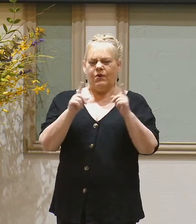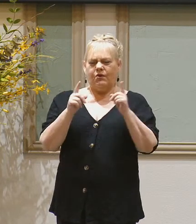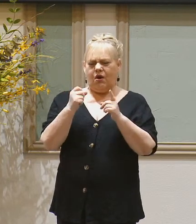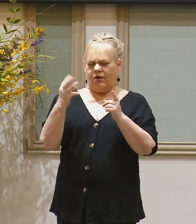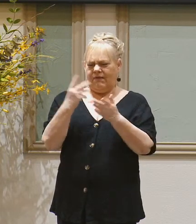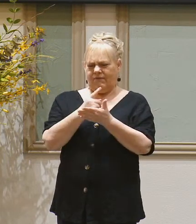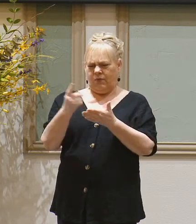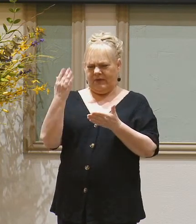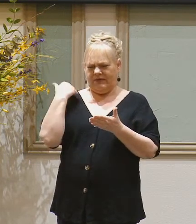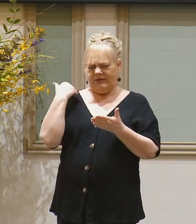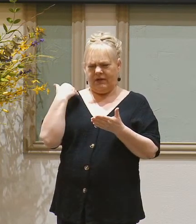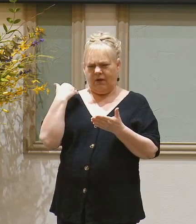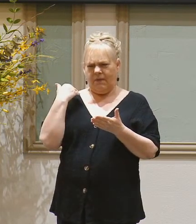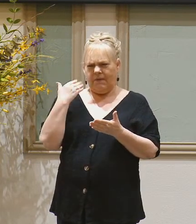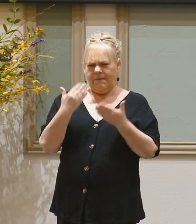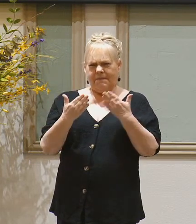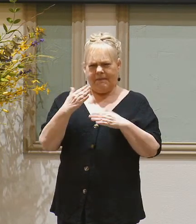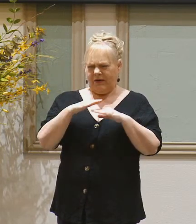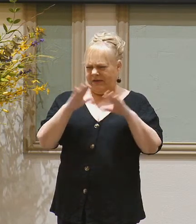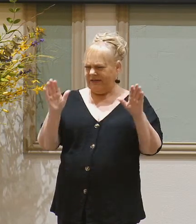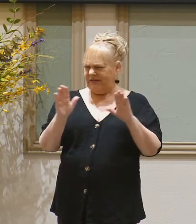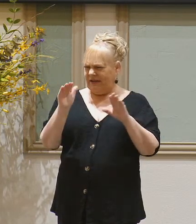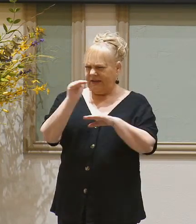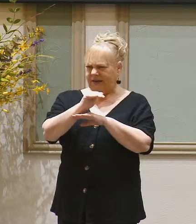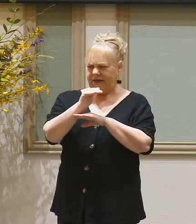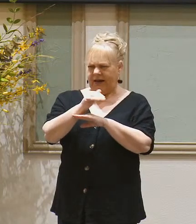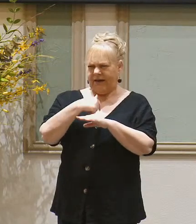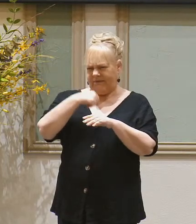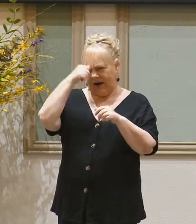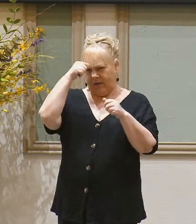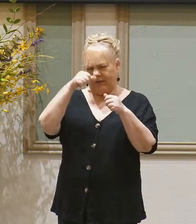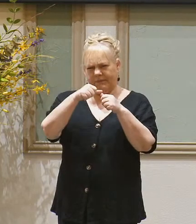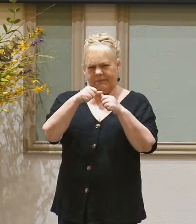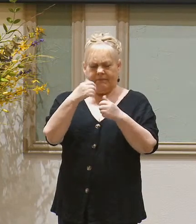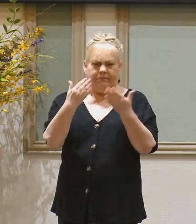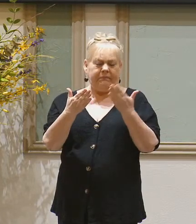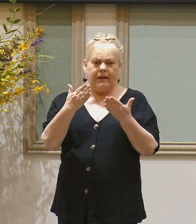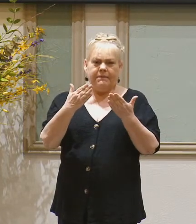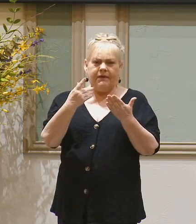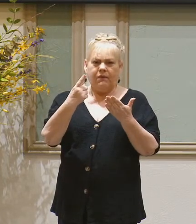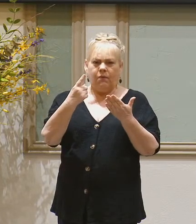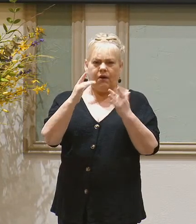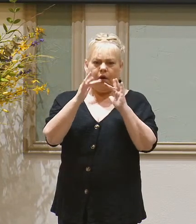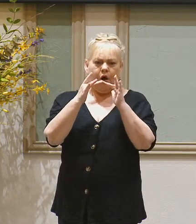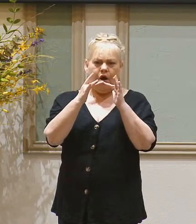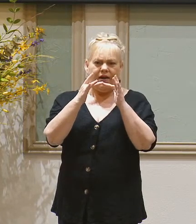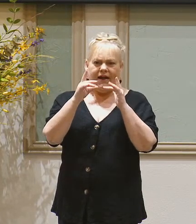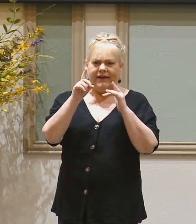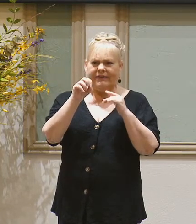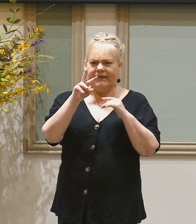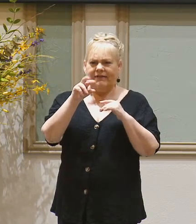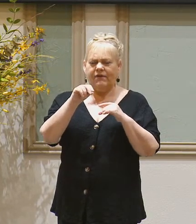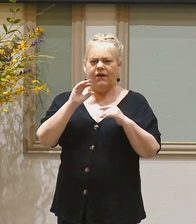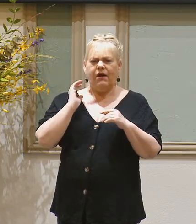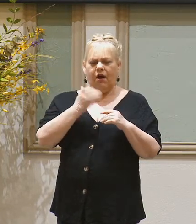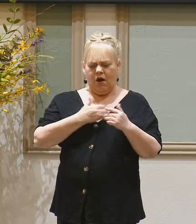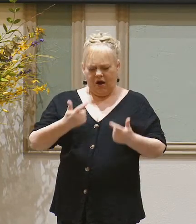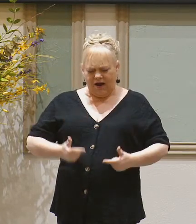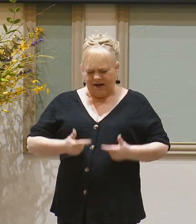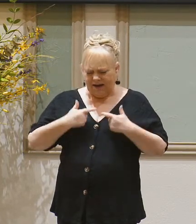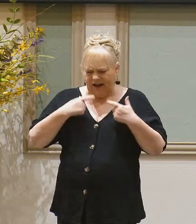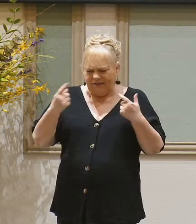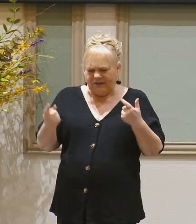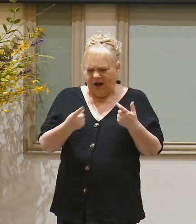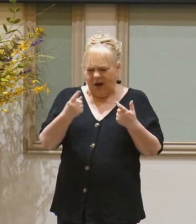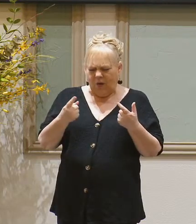weeks back, may have actually been on a Sunday night as I remember it, or maybe one of the online devos, about how our lives are always